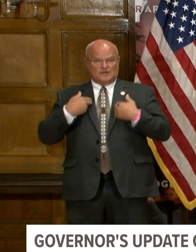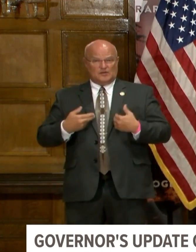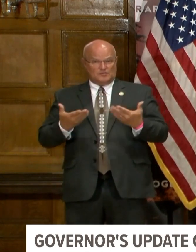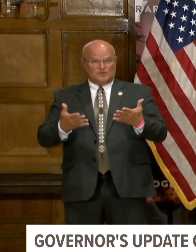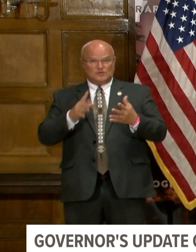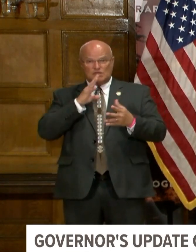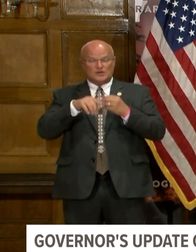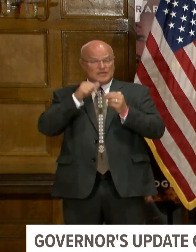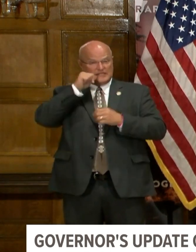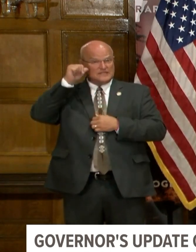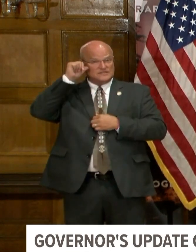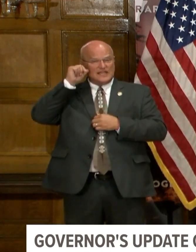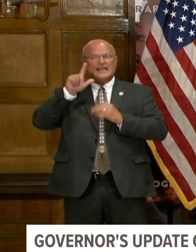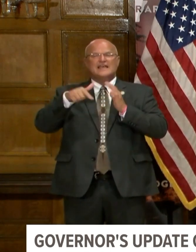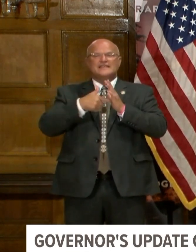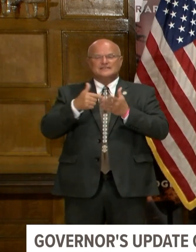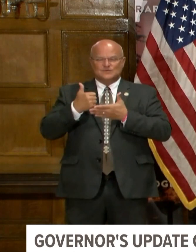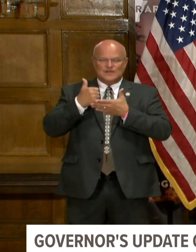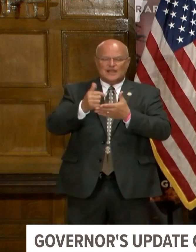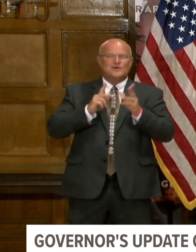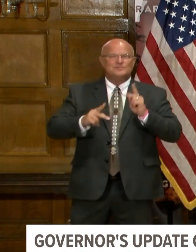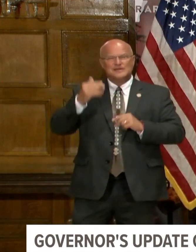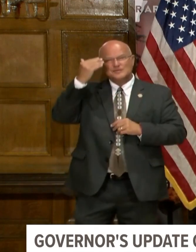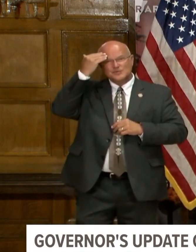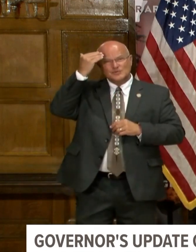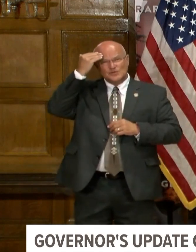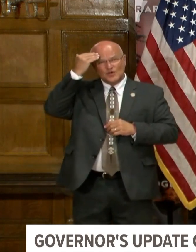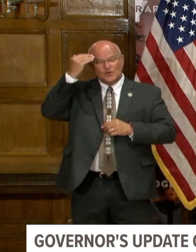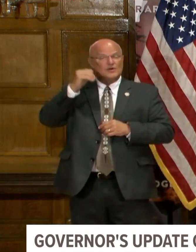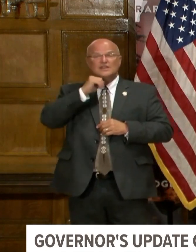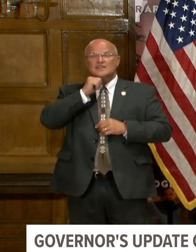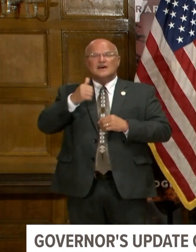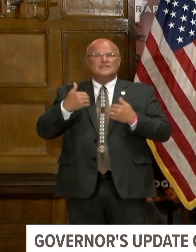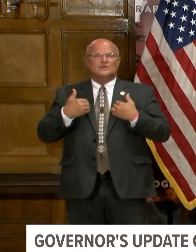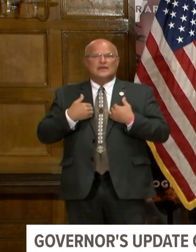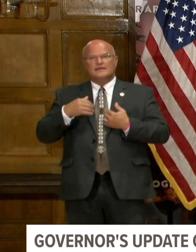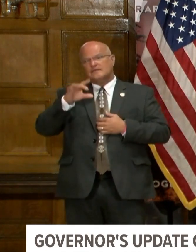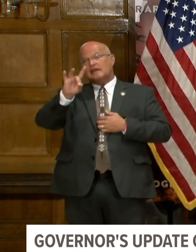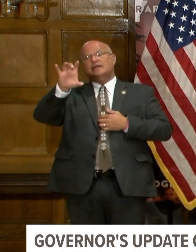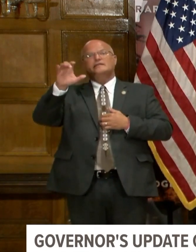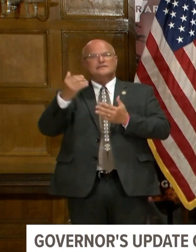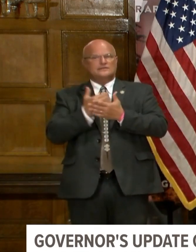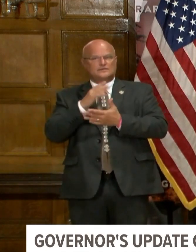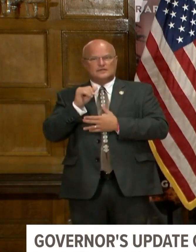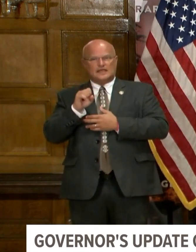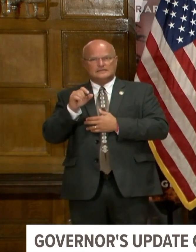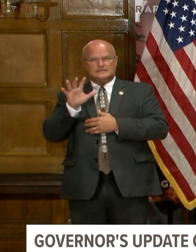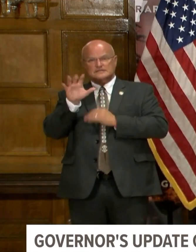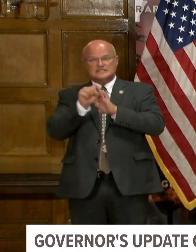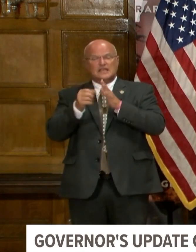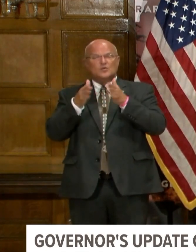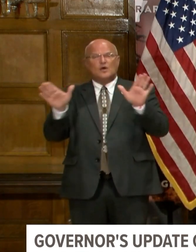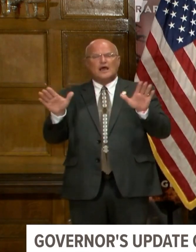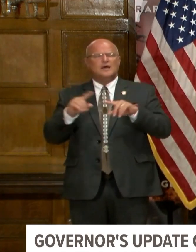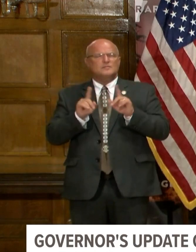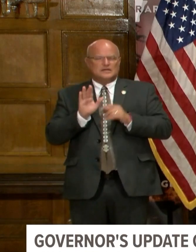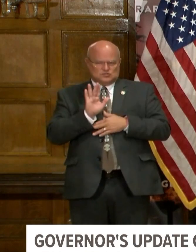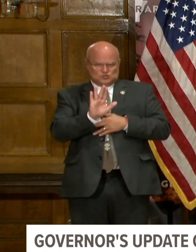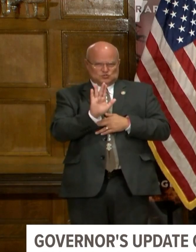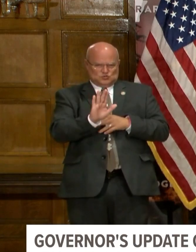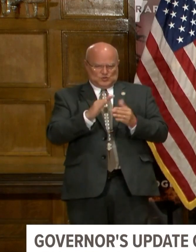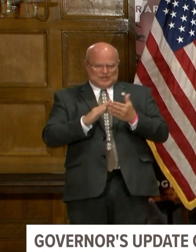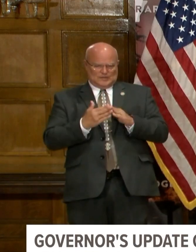about yesterday, this will help everybody know not just that we have 800 new cases statewide, but what does it mean in their